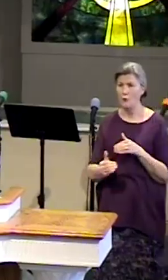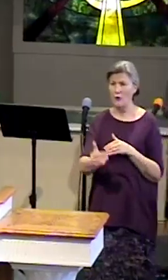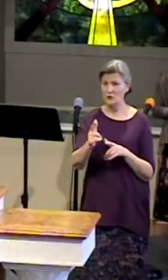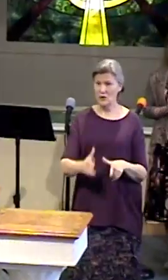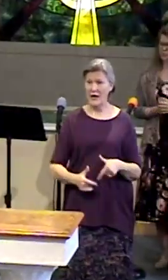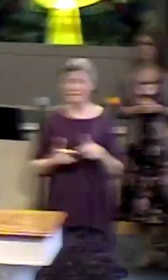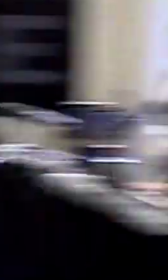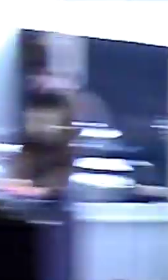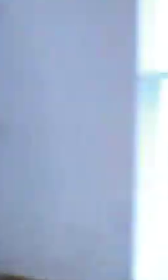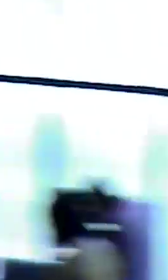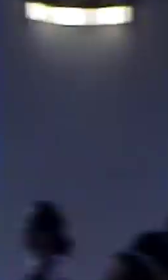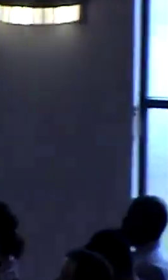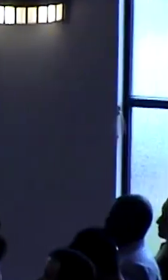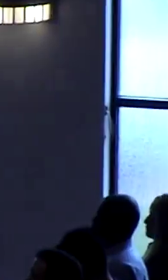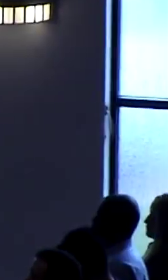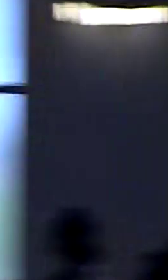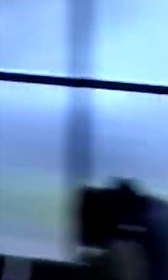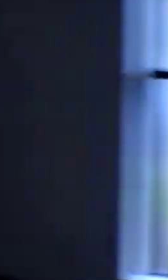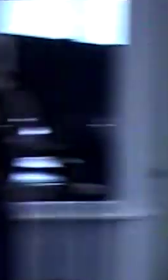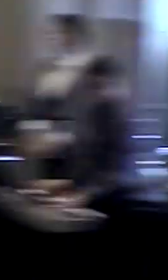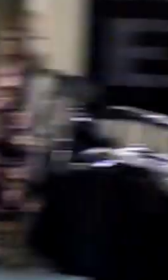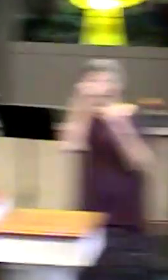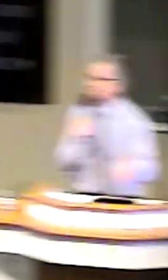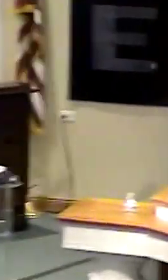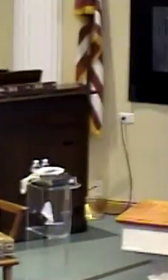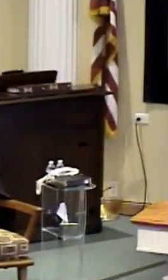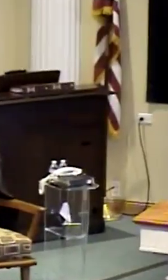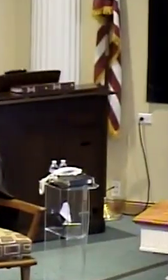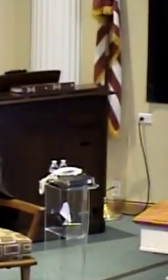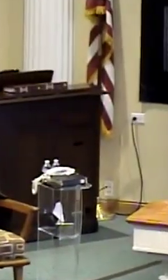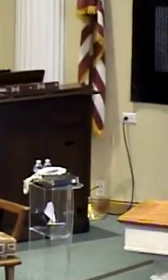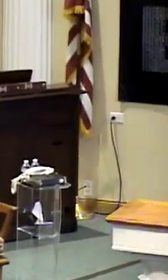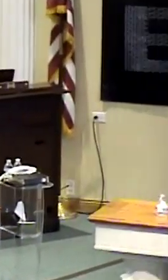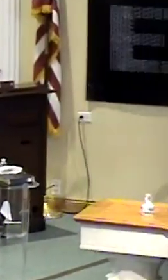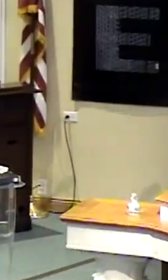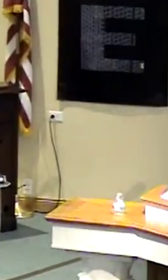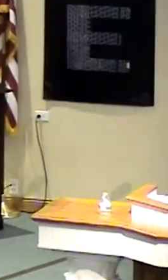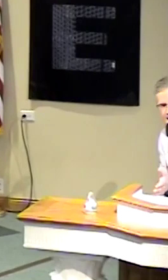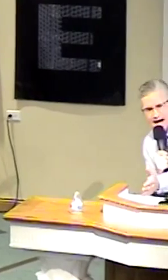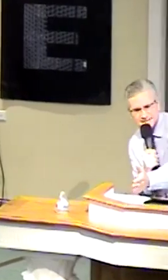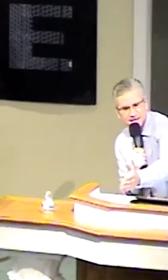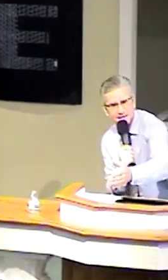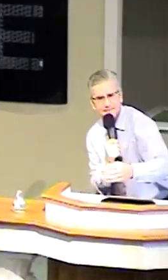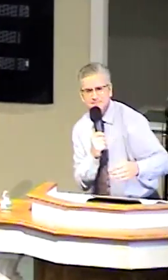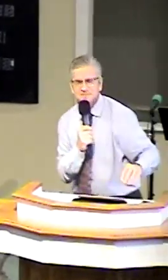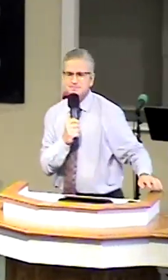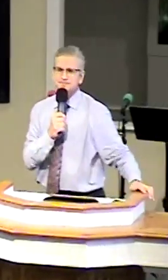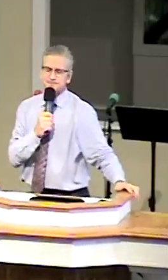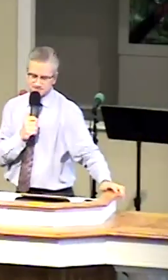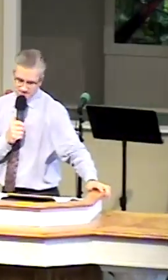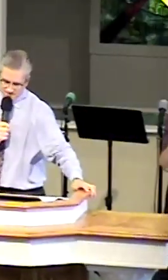on your forehead and pray the prayer of faith that it might save them that are sick? Why not?